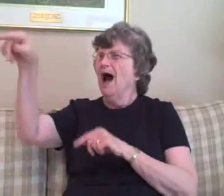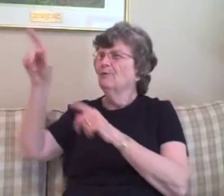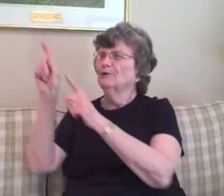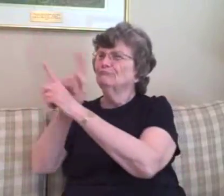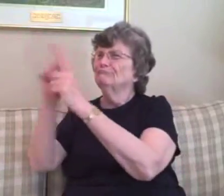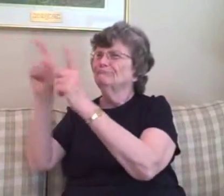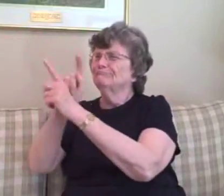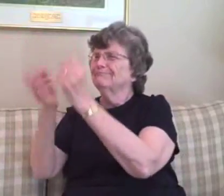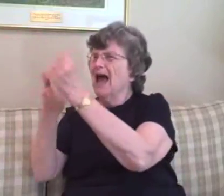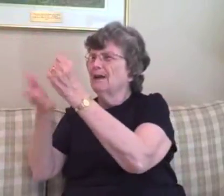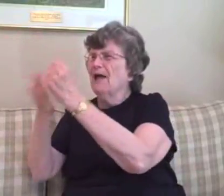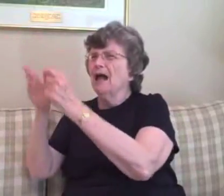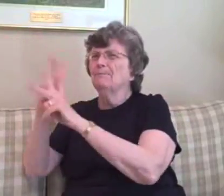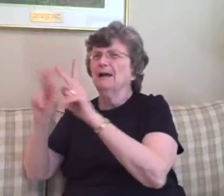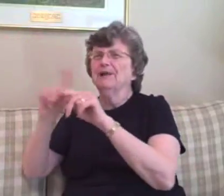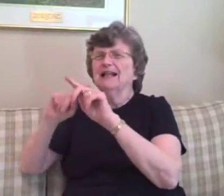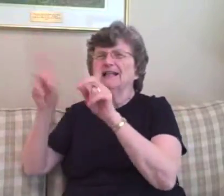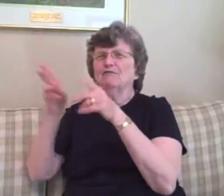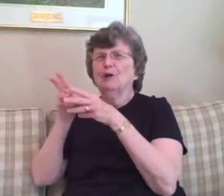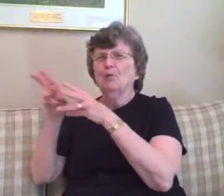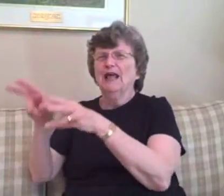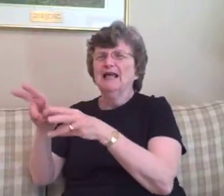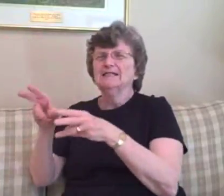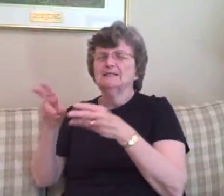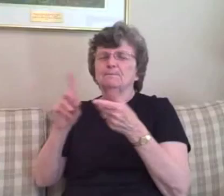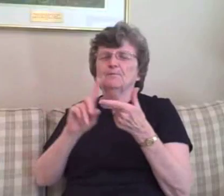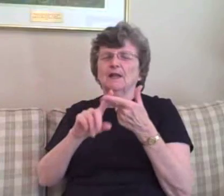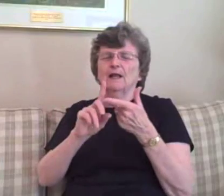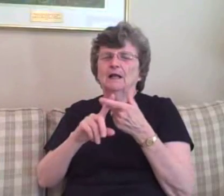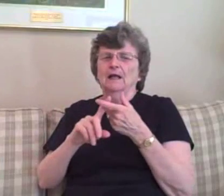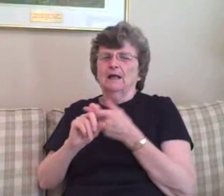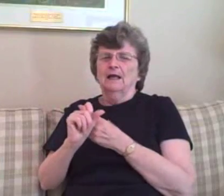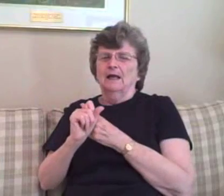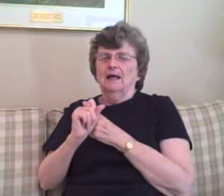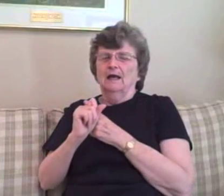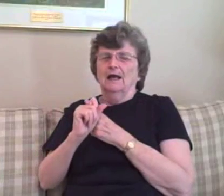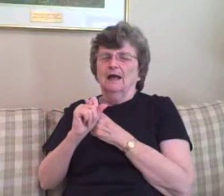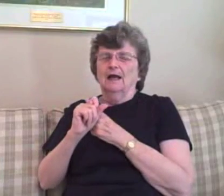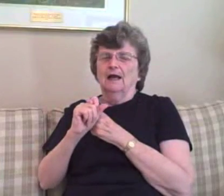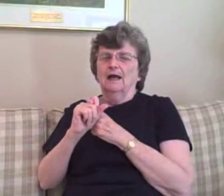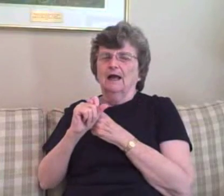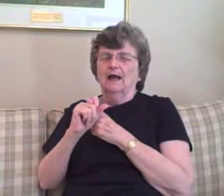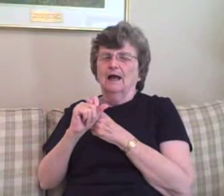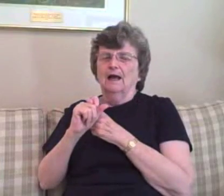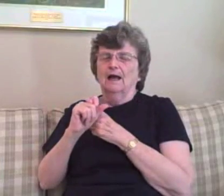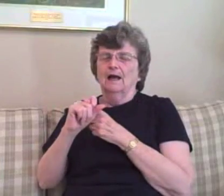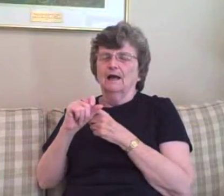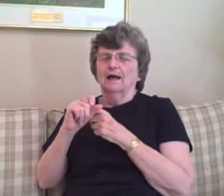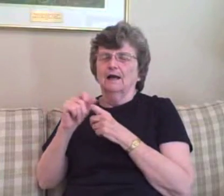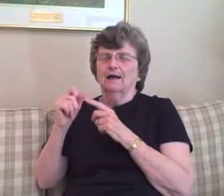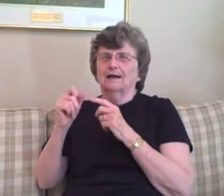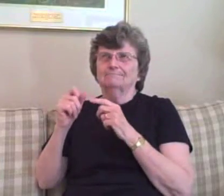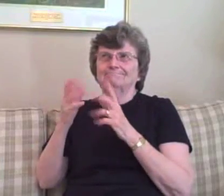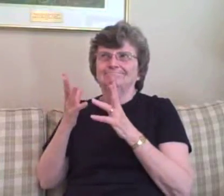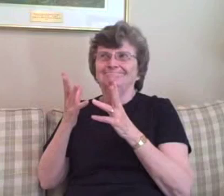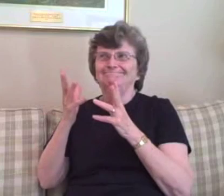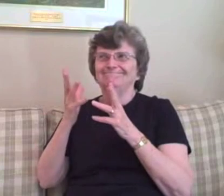I like adventure. I like to be out meeting people and learning different ways of doing things.